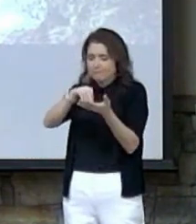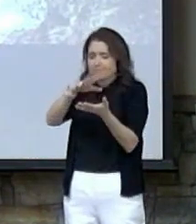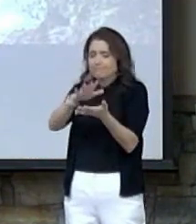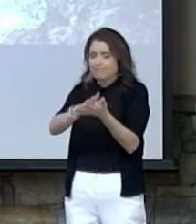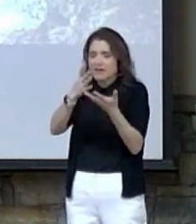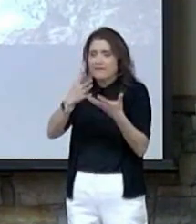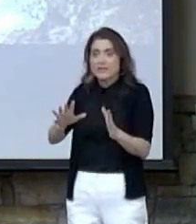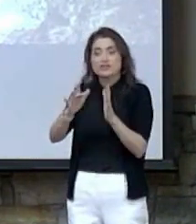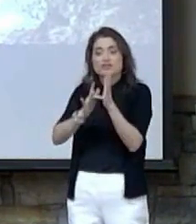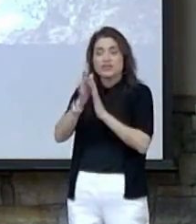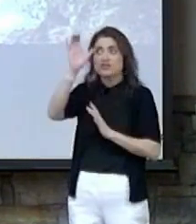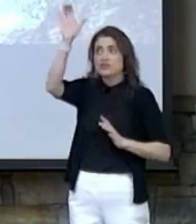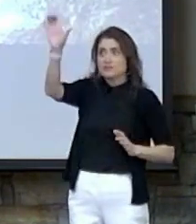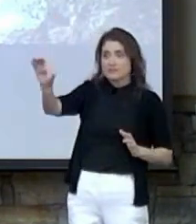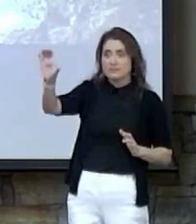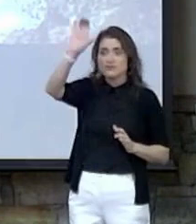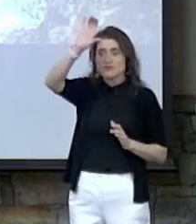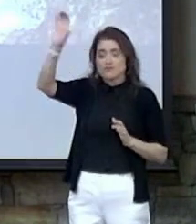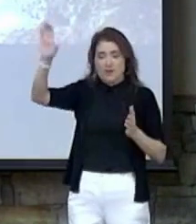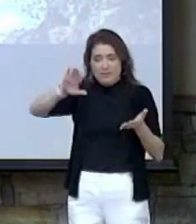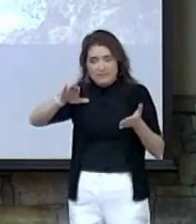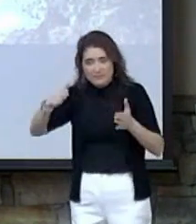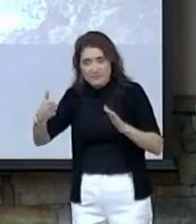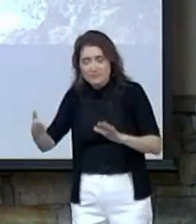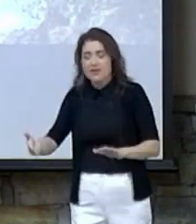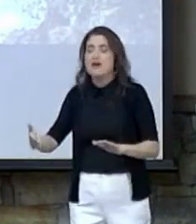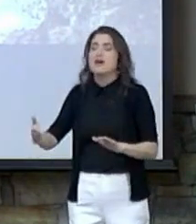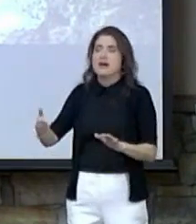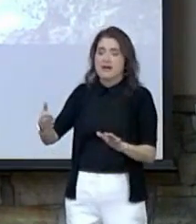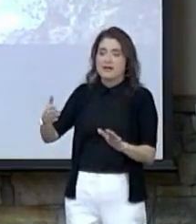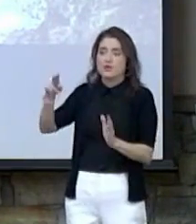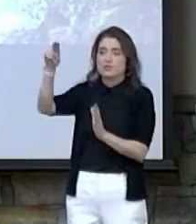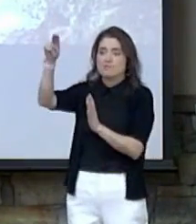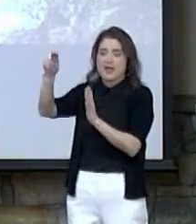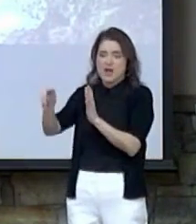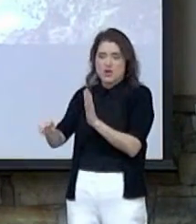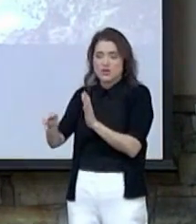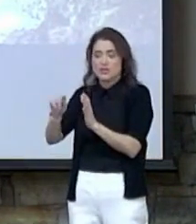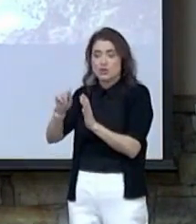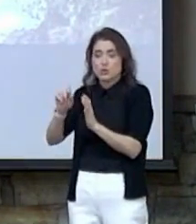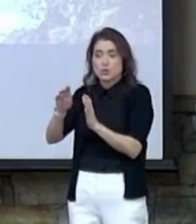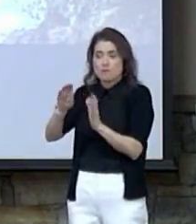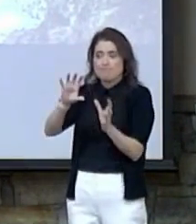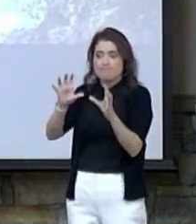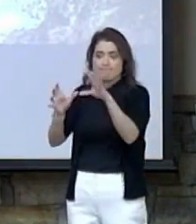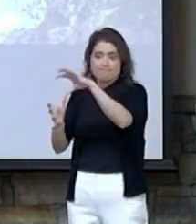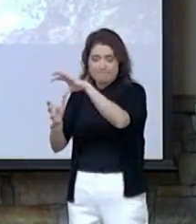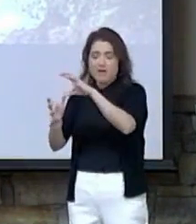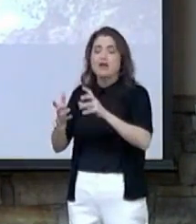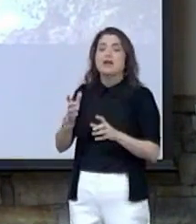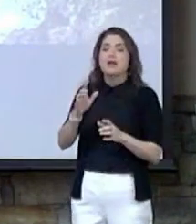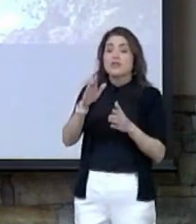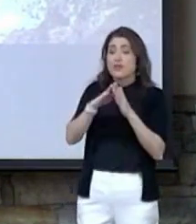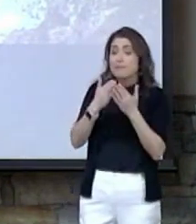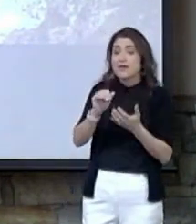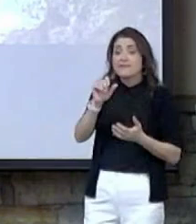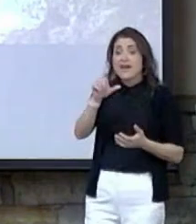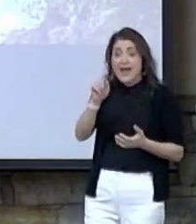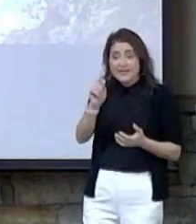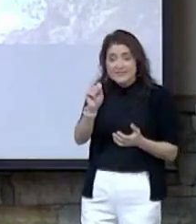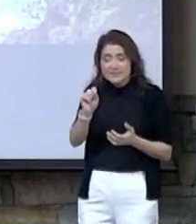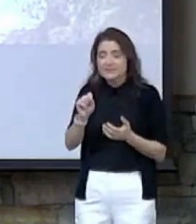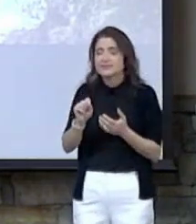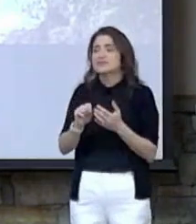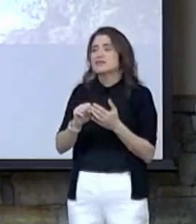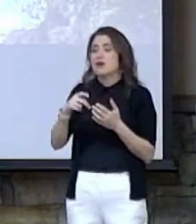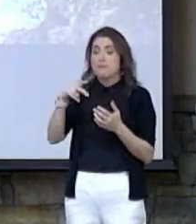cross and was buried in a tomb. The book of Acts, Paul's letters, the book of Hebrews, 1